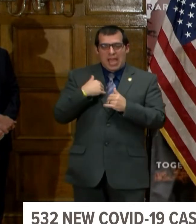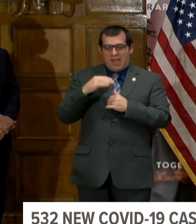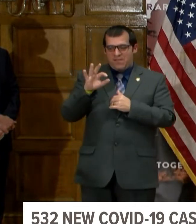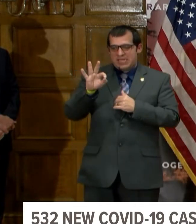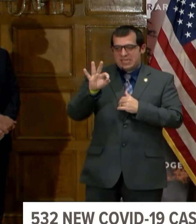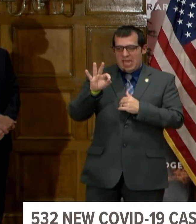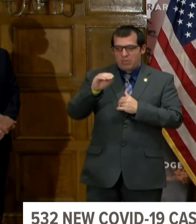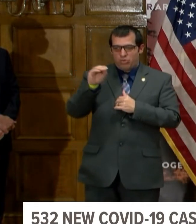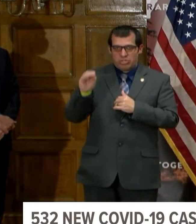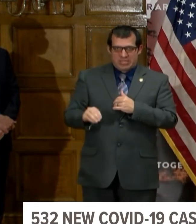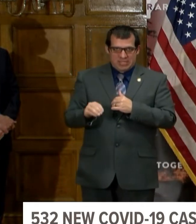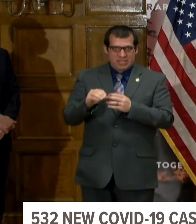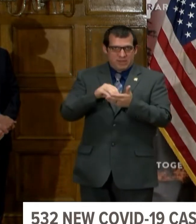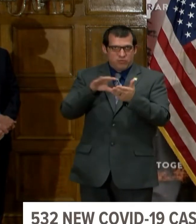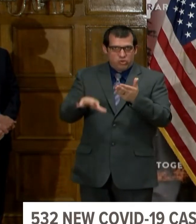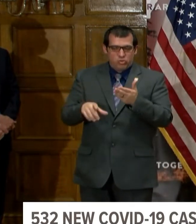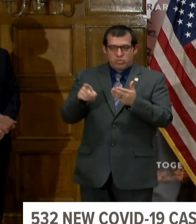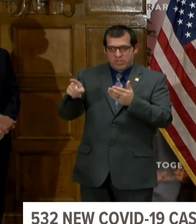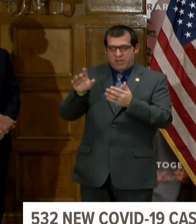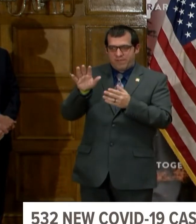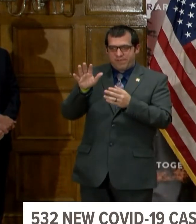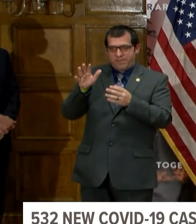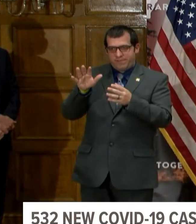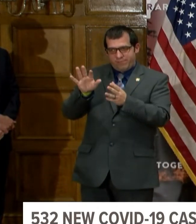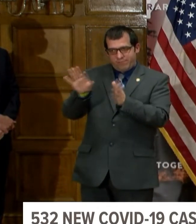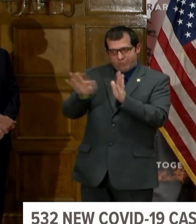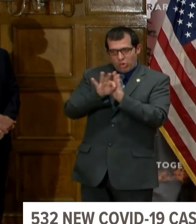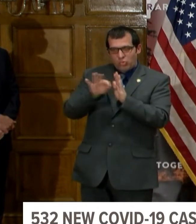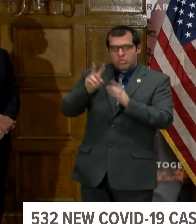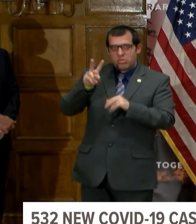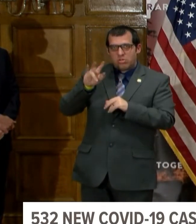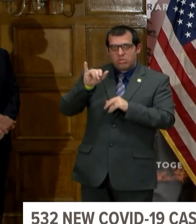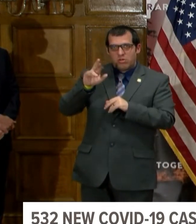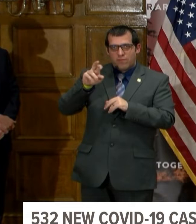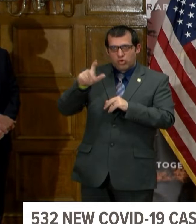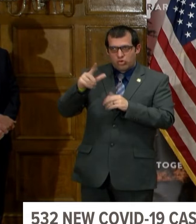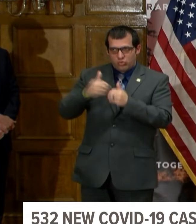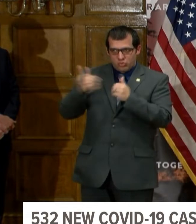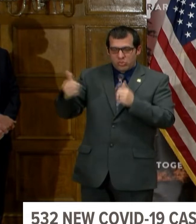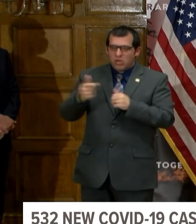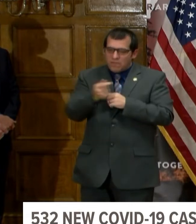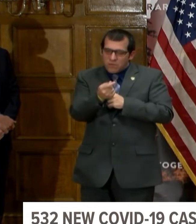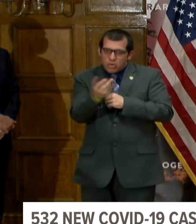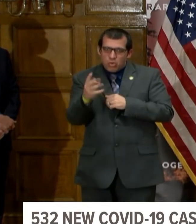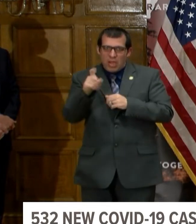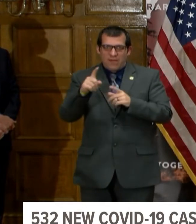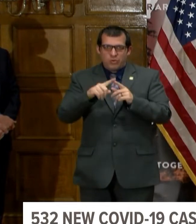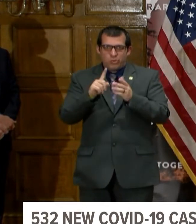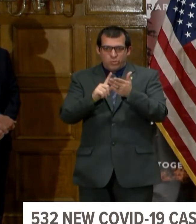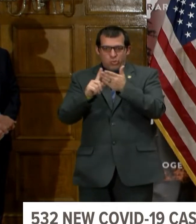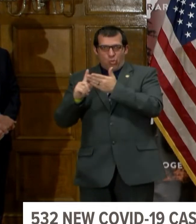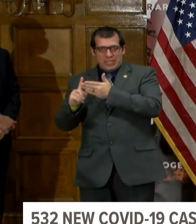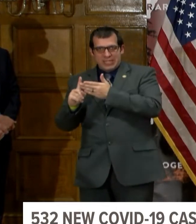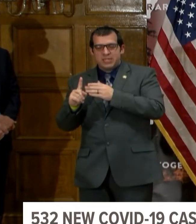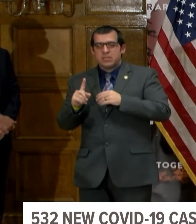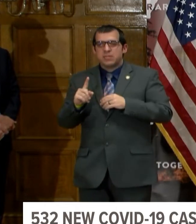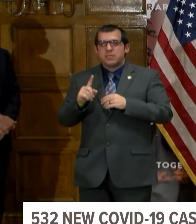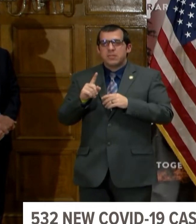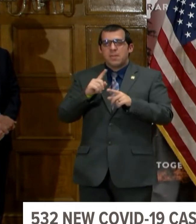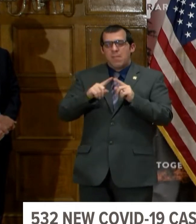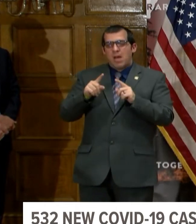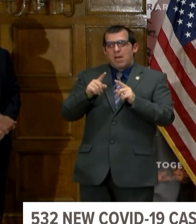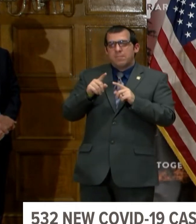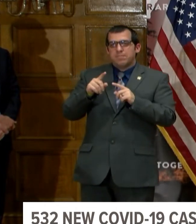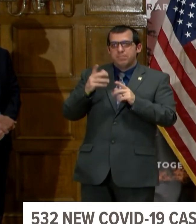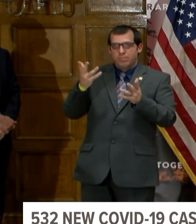of our students who have chosen virtual, and then we've had very few that have had to quarantine. But in those cases, the hotspots that were provided by the